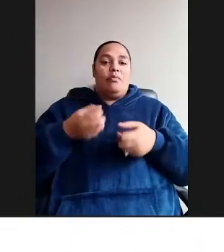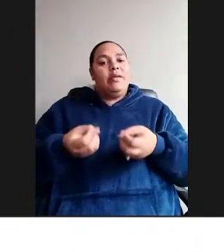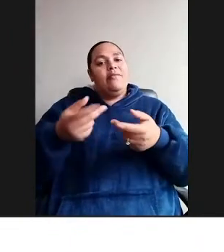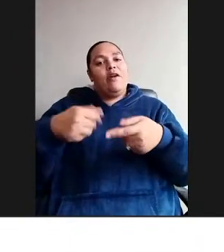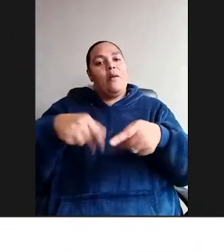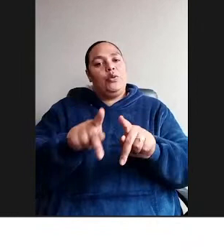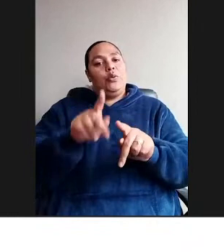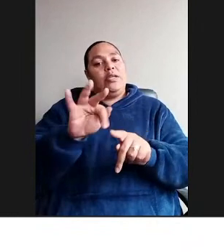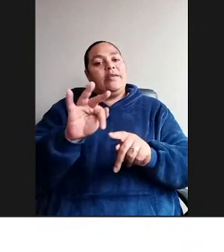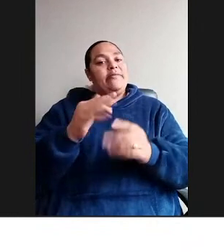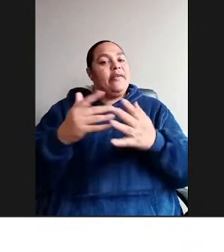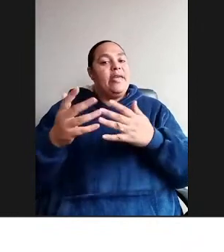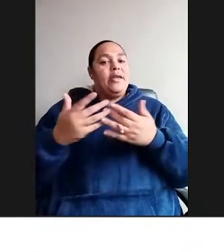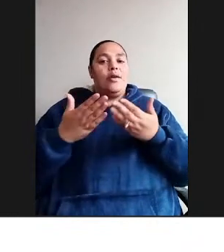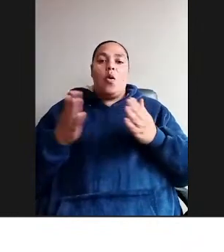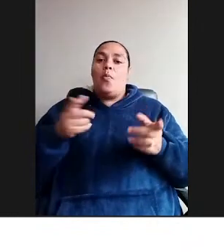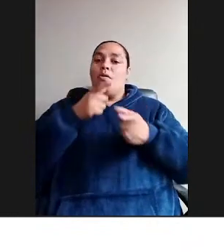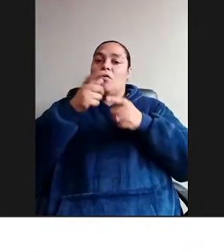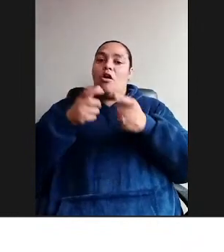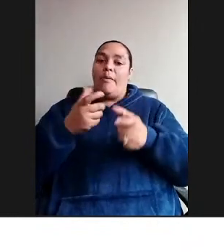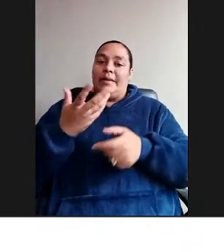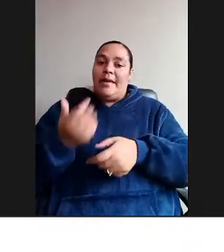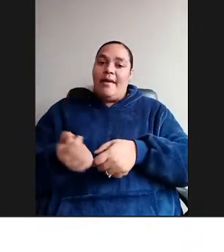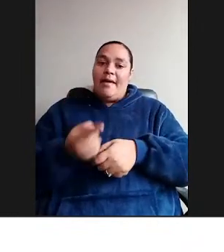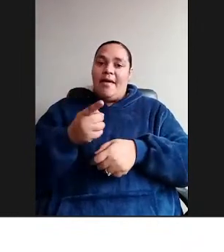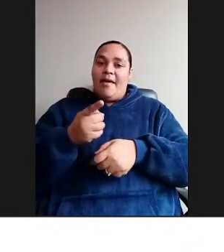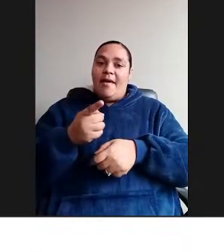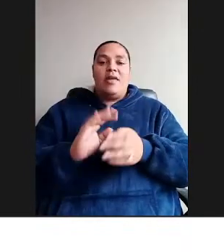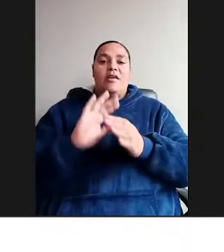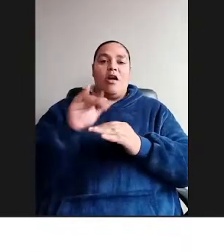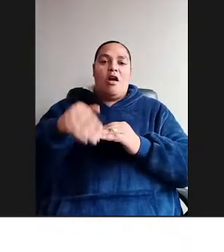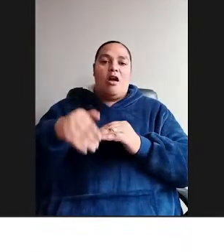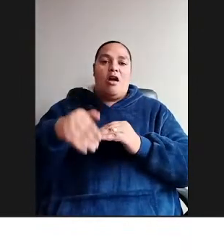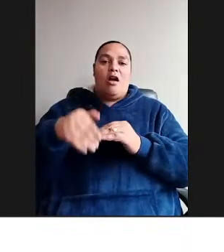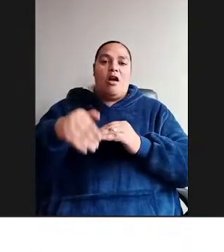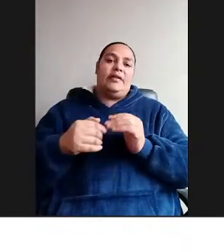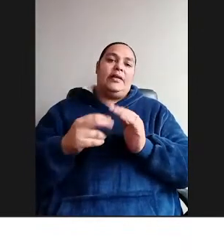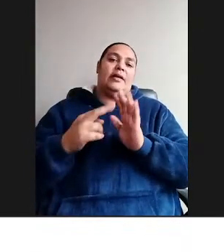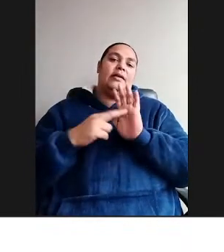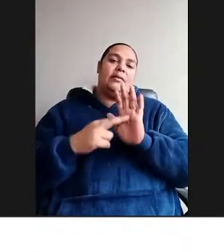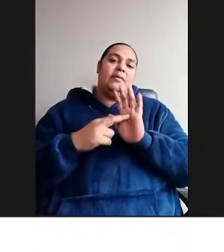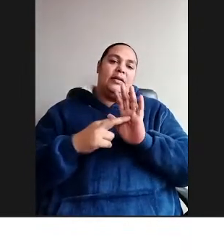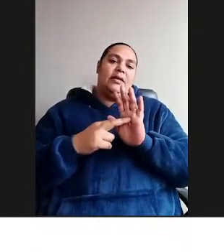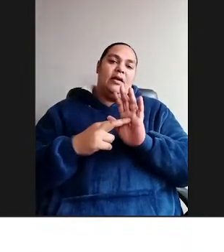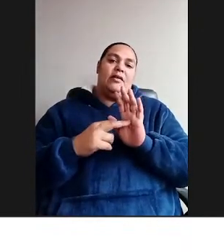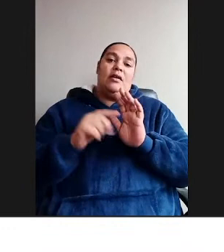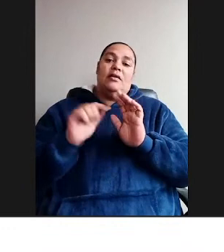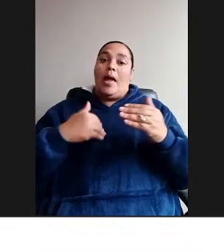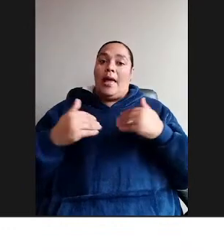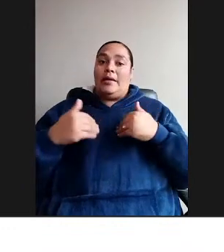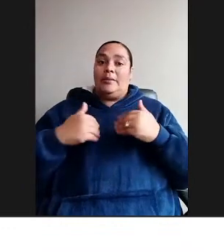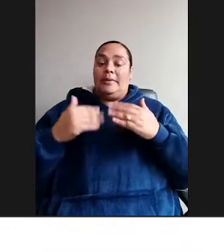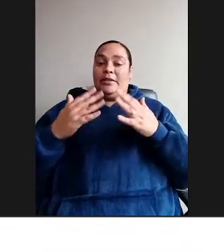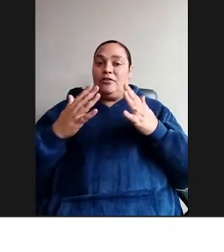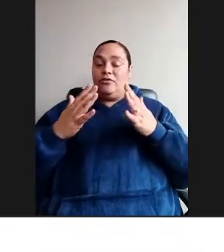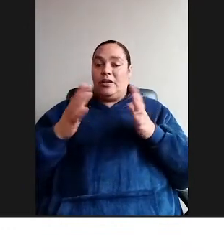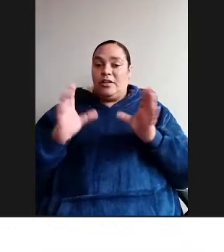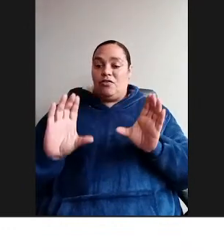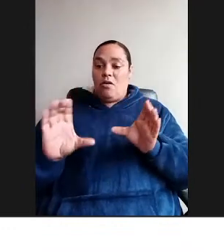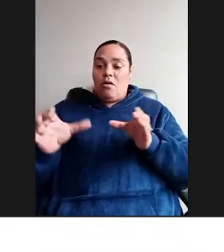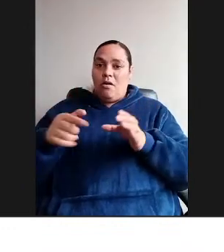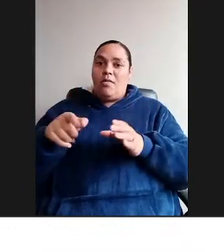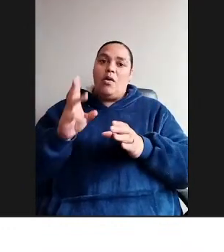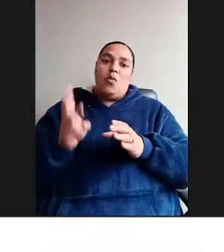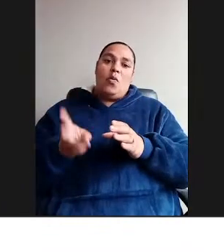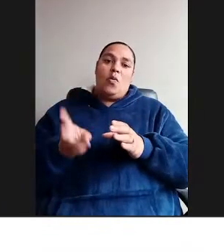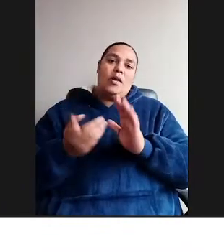any opening remarks, and then the representative of the administration that will be